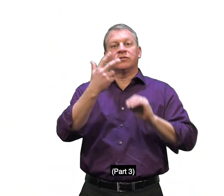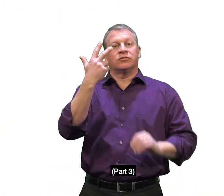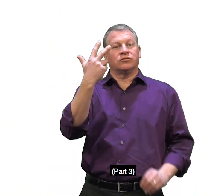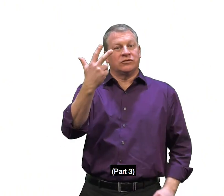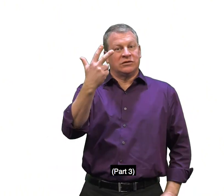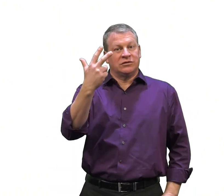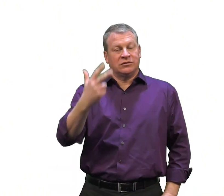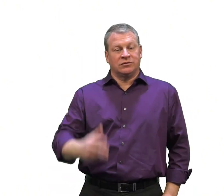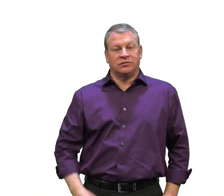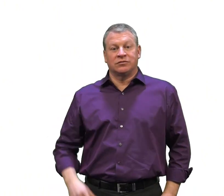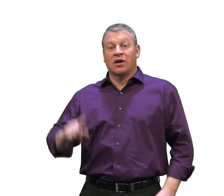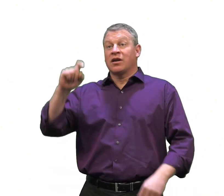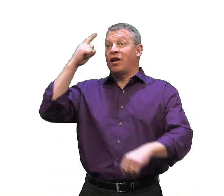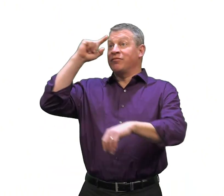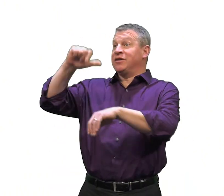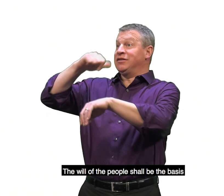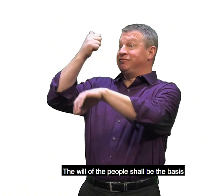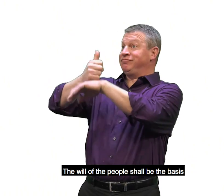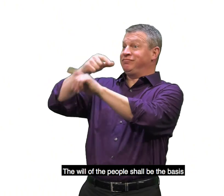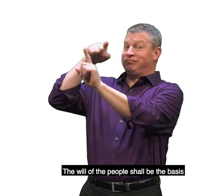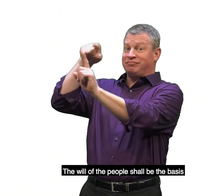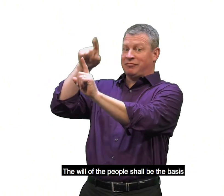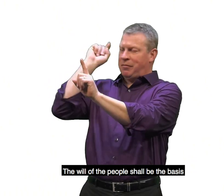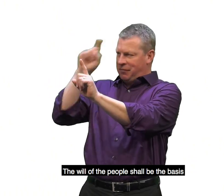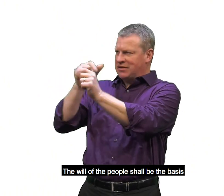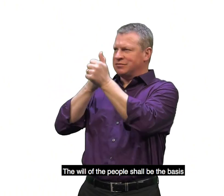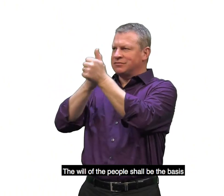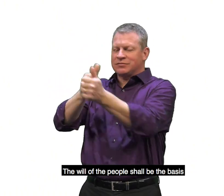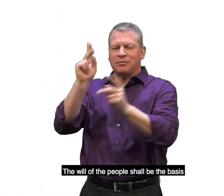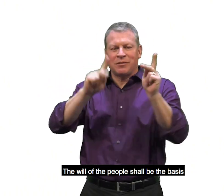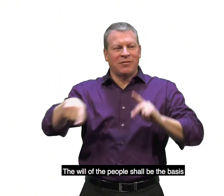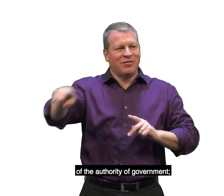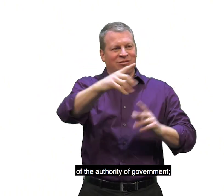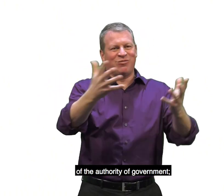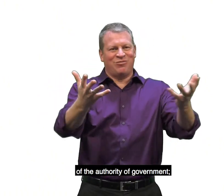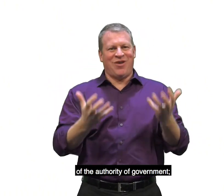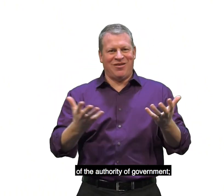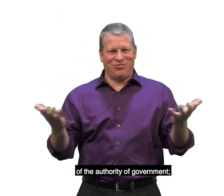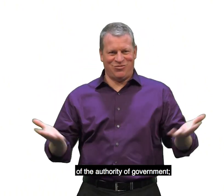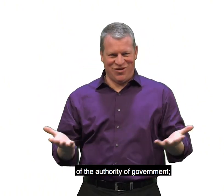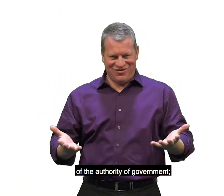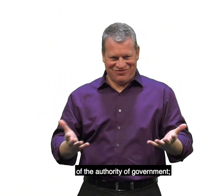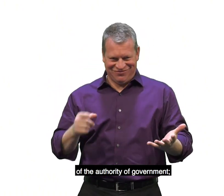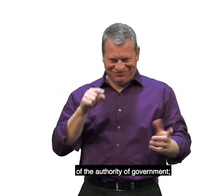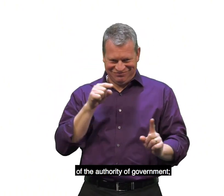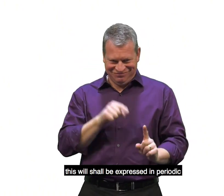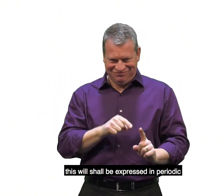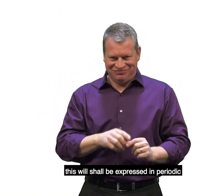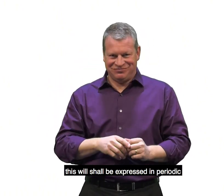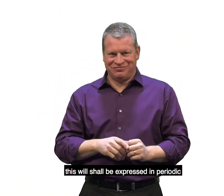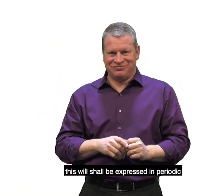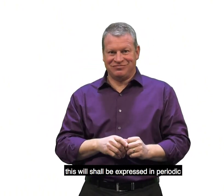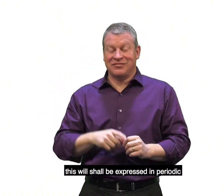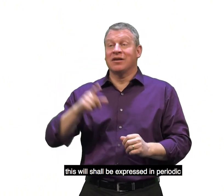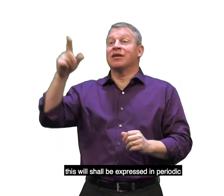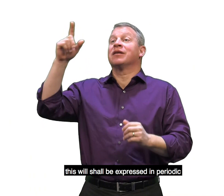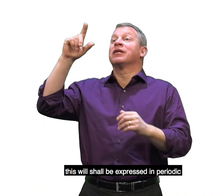Part 3. The will of the people shall be the basis of the authority of government. This will shall